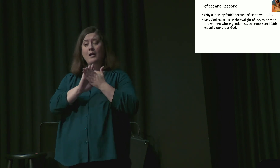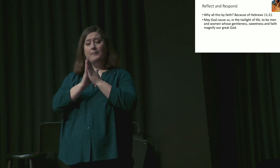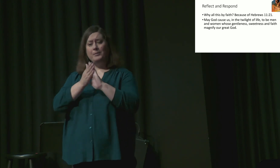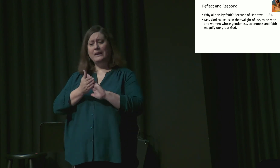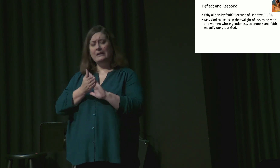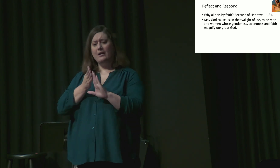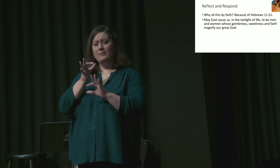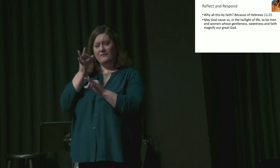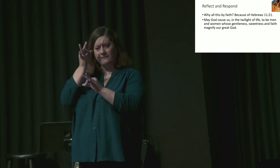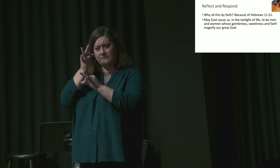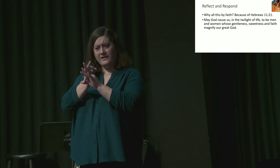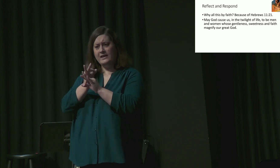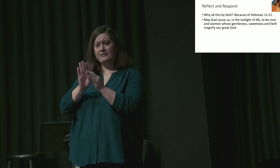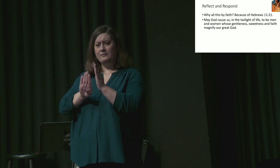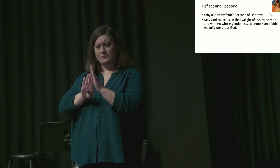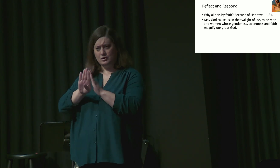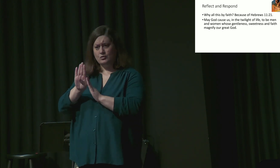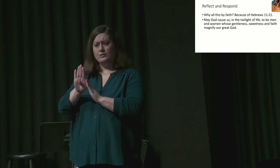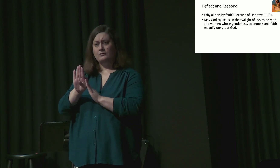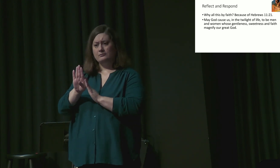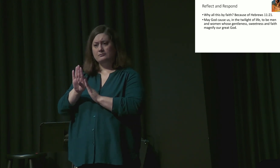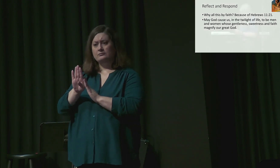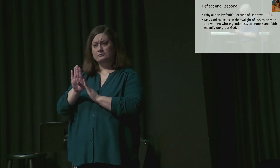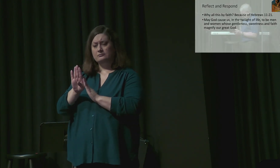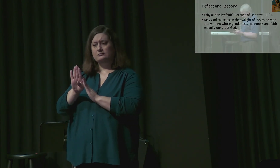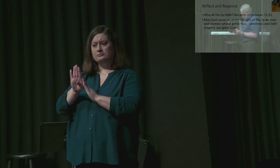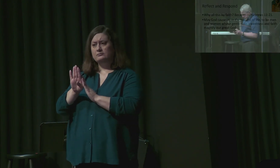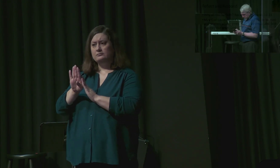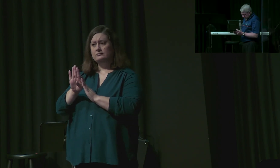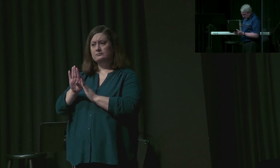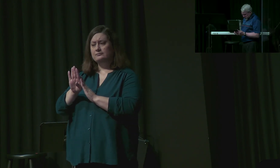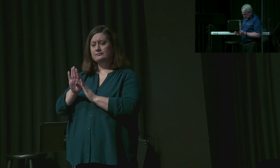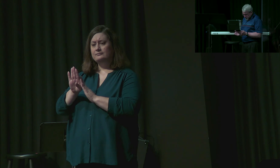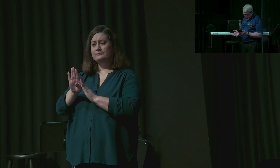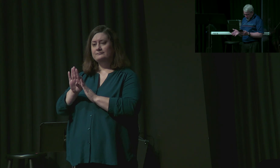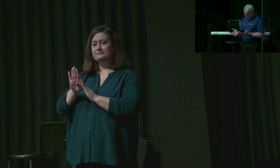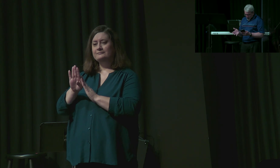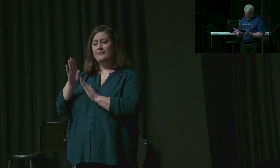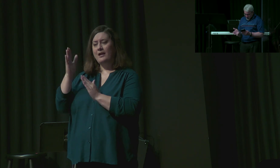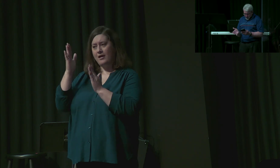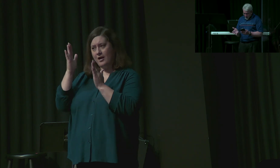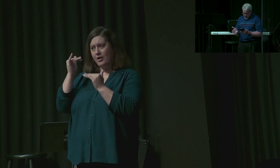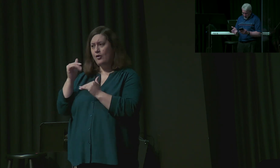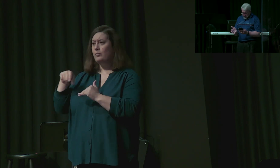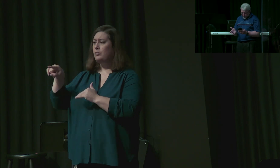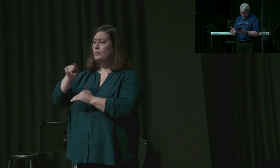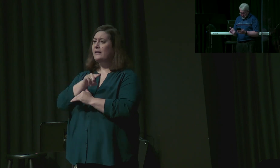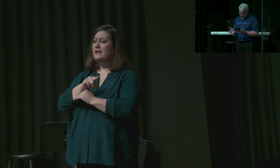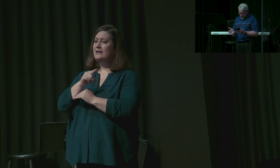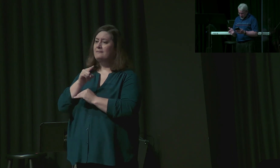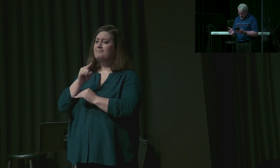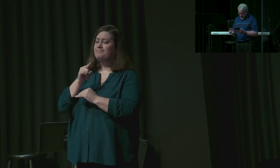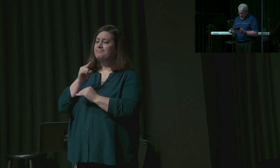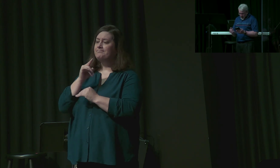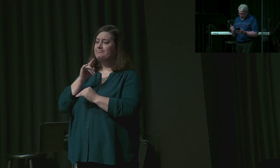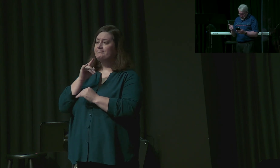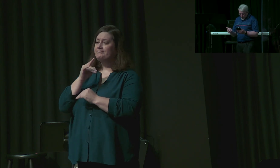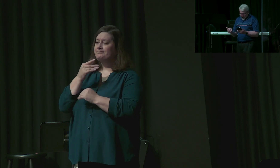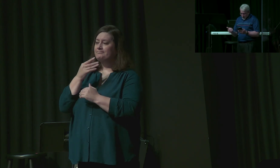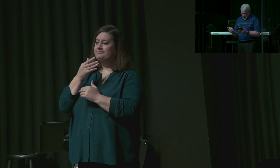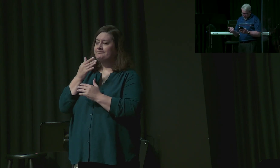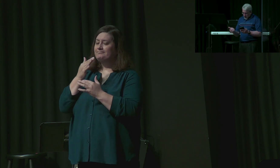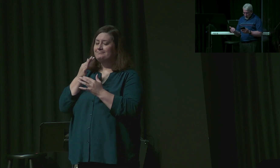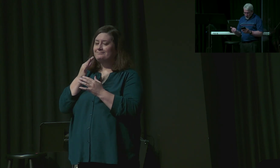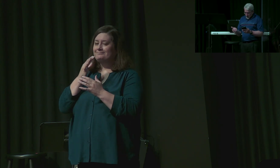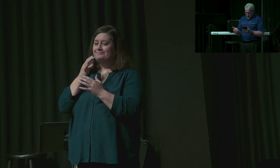faith will magnify our great God. May we speak much of his great promises that he has fulfilled and